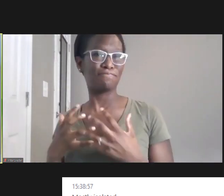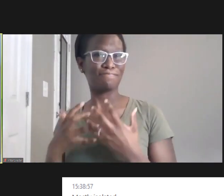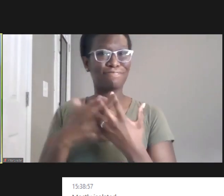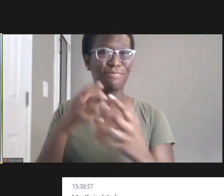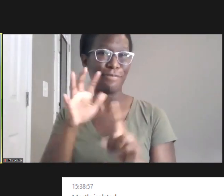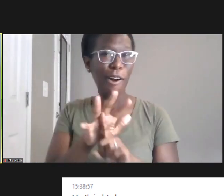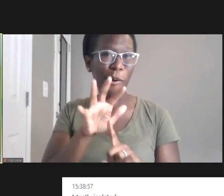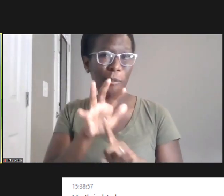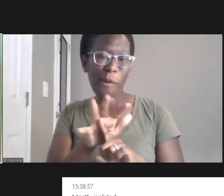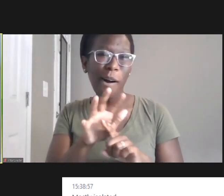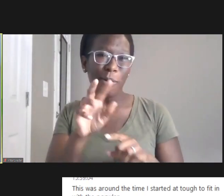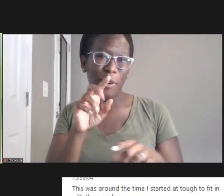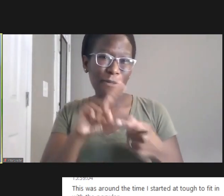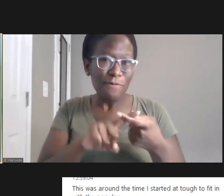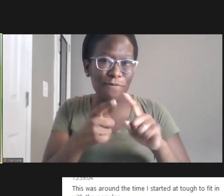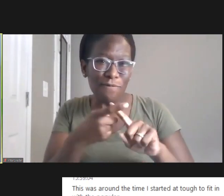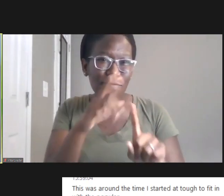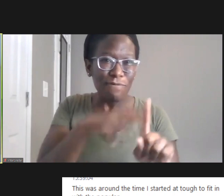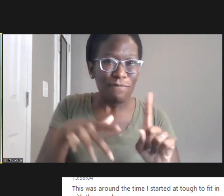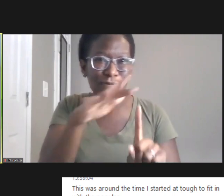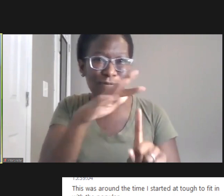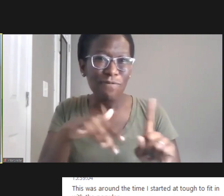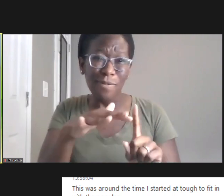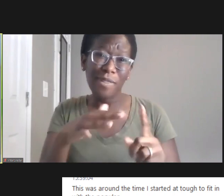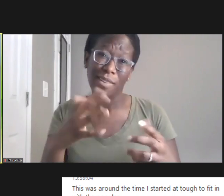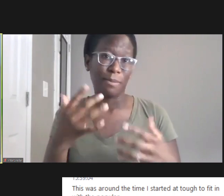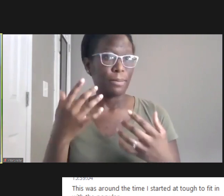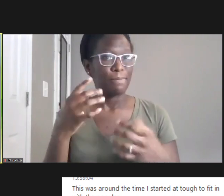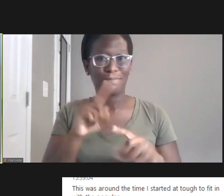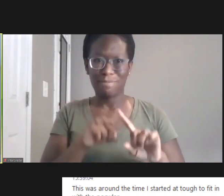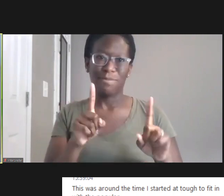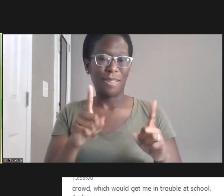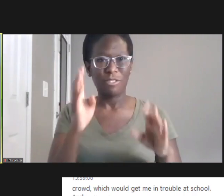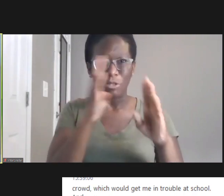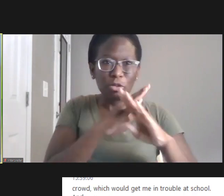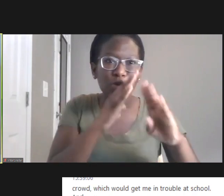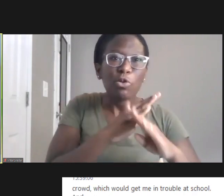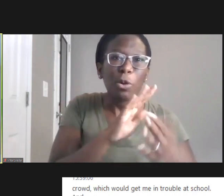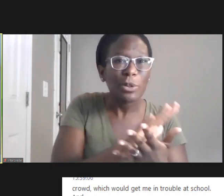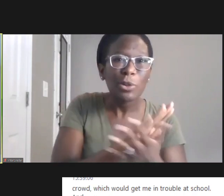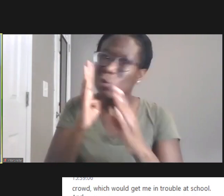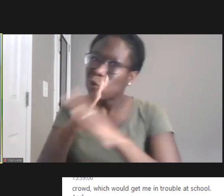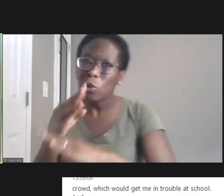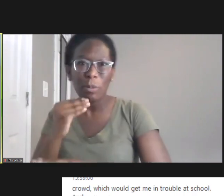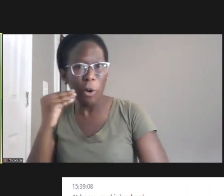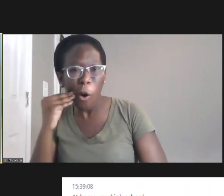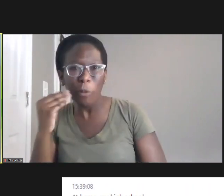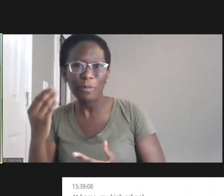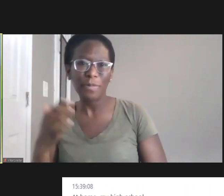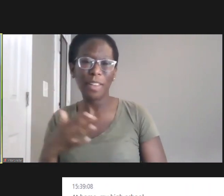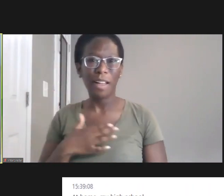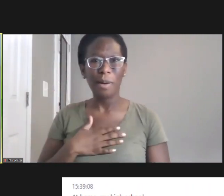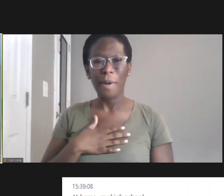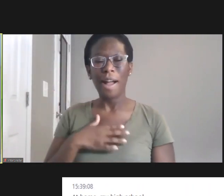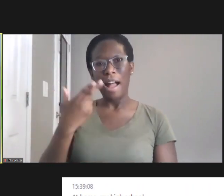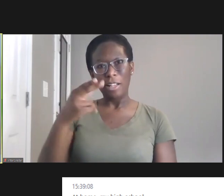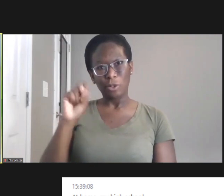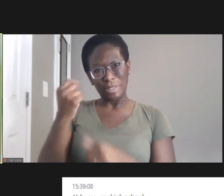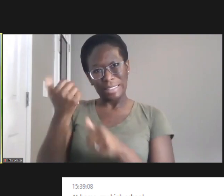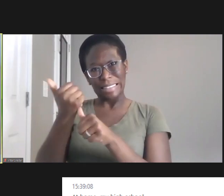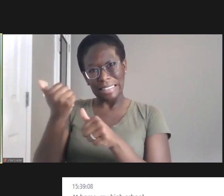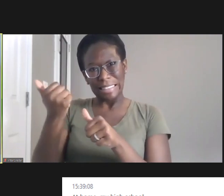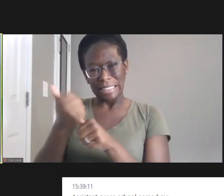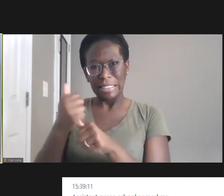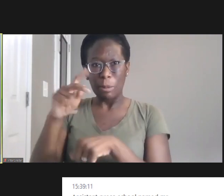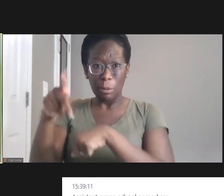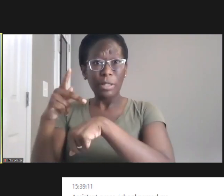and at home. My high school assistant principal named Mr. Weddle understood and looked out for me. When I